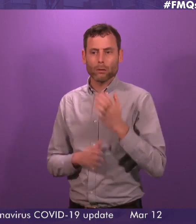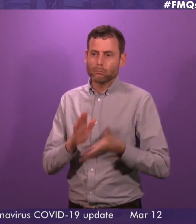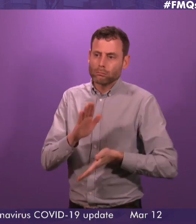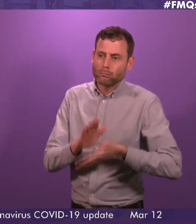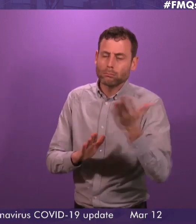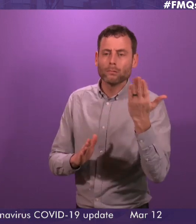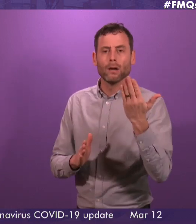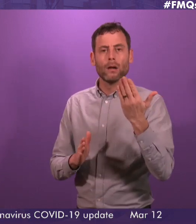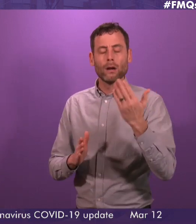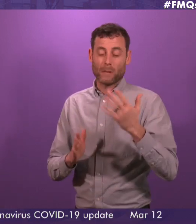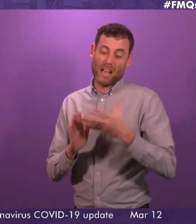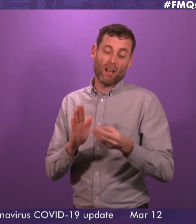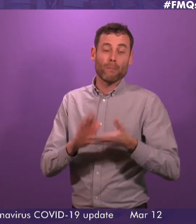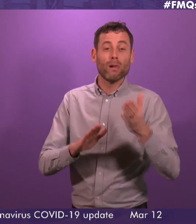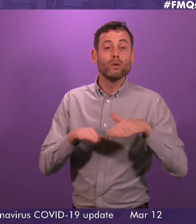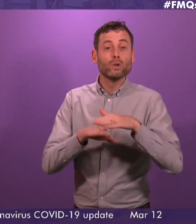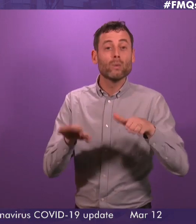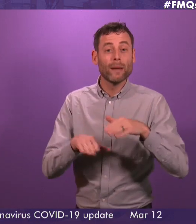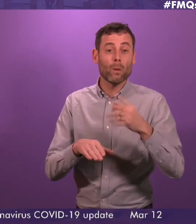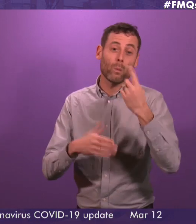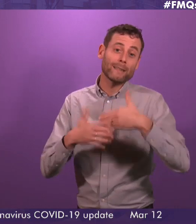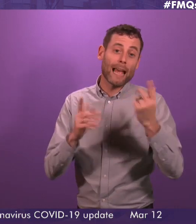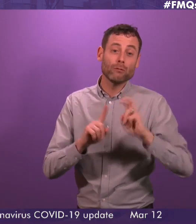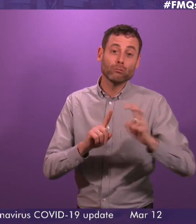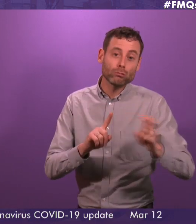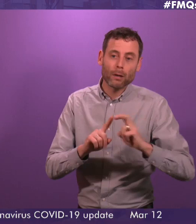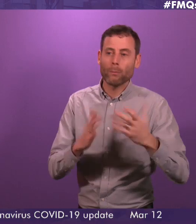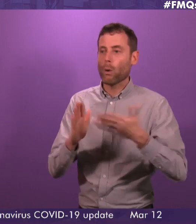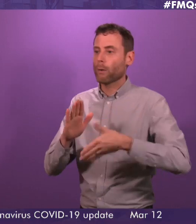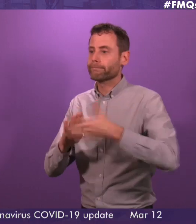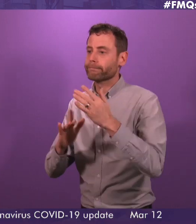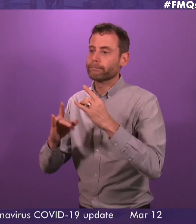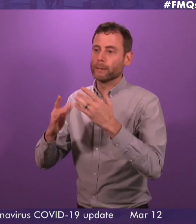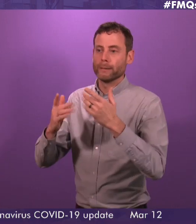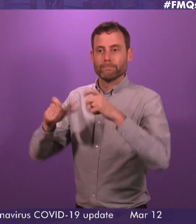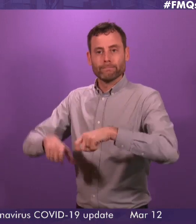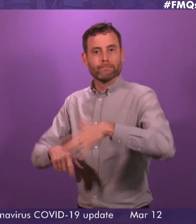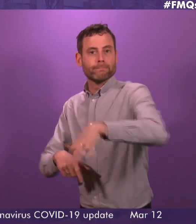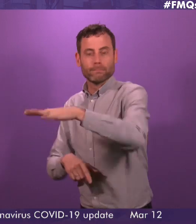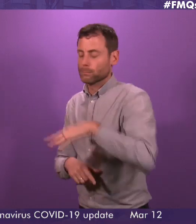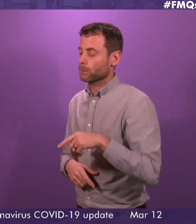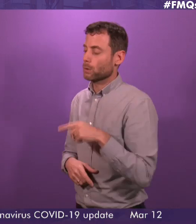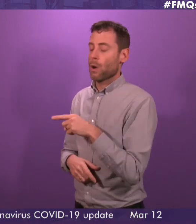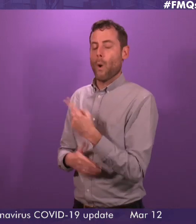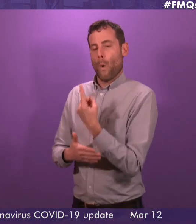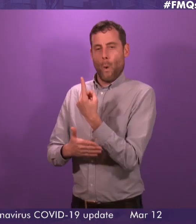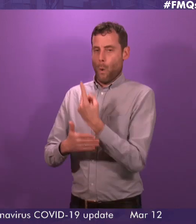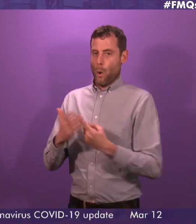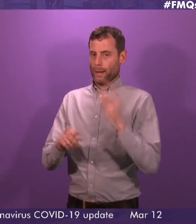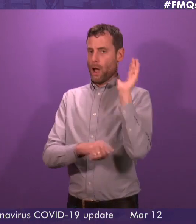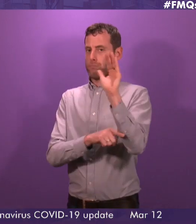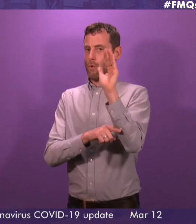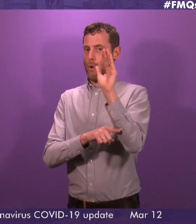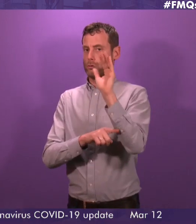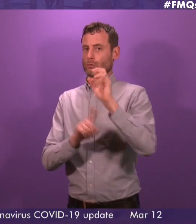to the swimming pool? That kind of thing. Cabinet Secretary. So it is only school trips abroad, and the Foreign and